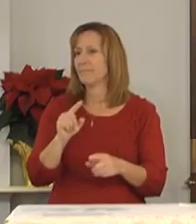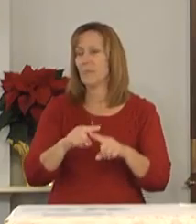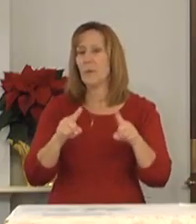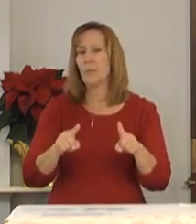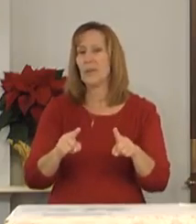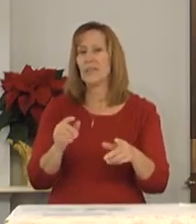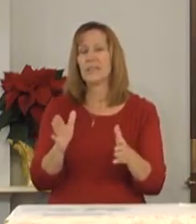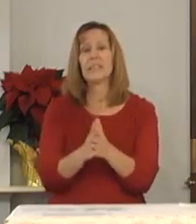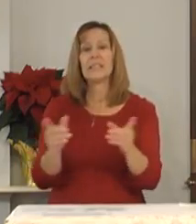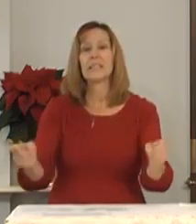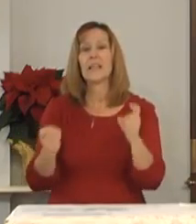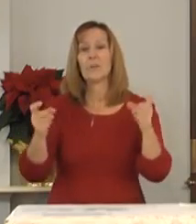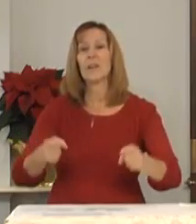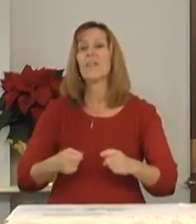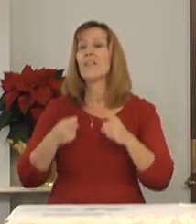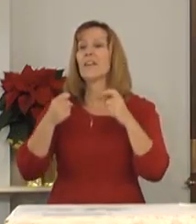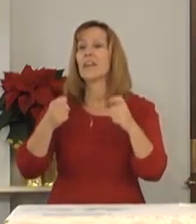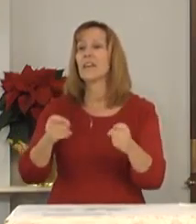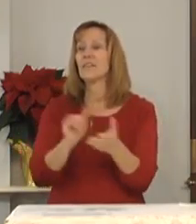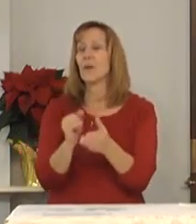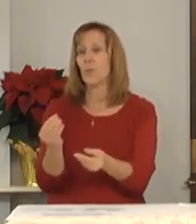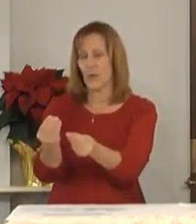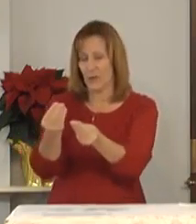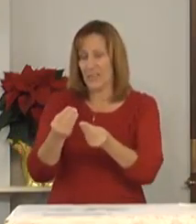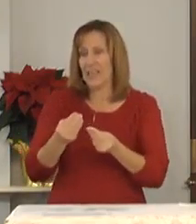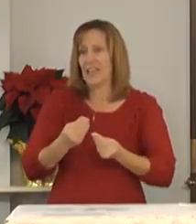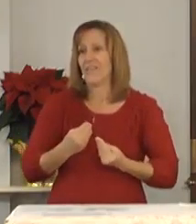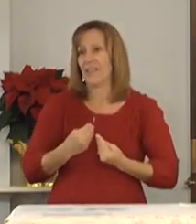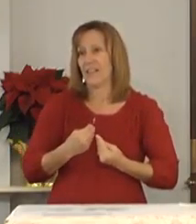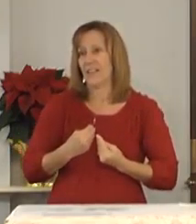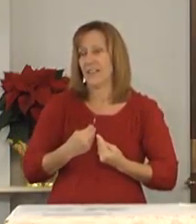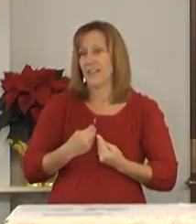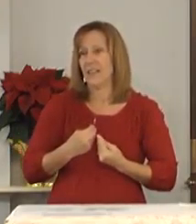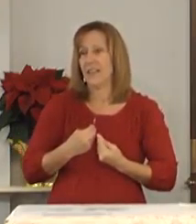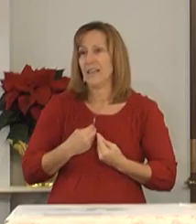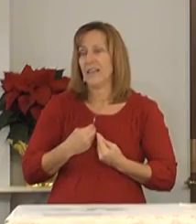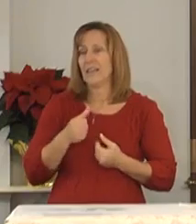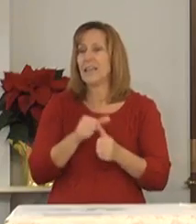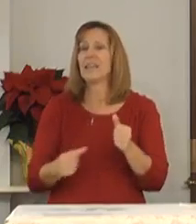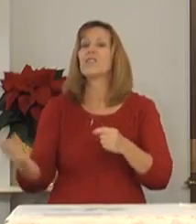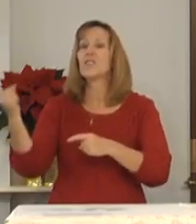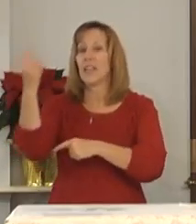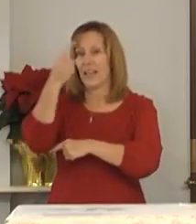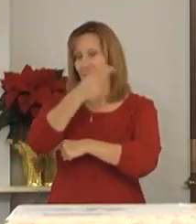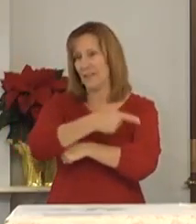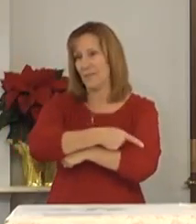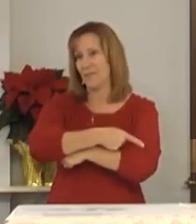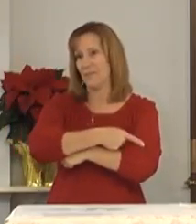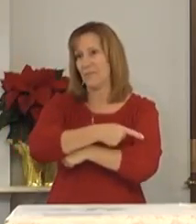to celebrate the gift that we are given each day.